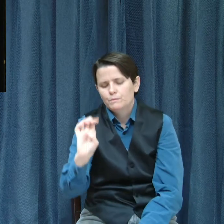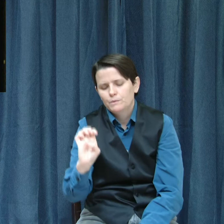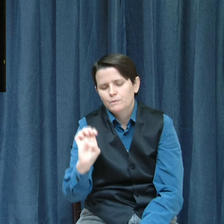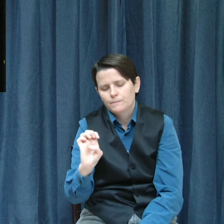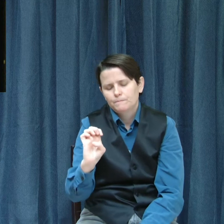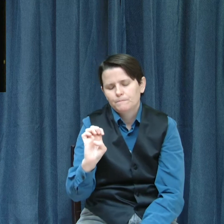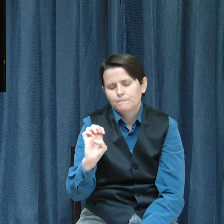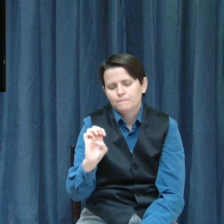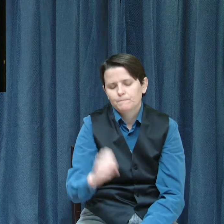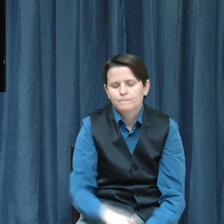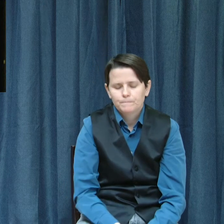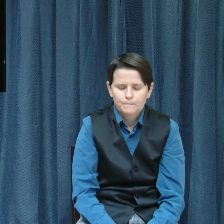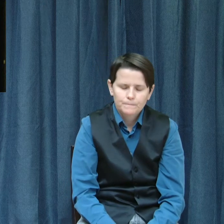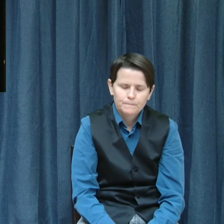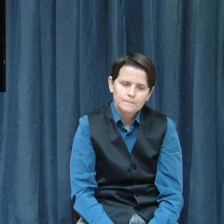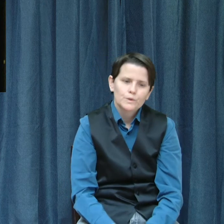As you close your outer eyes,